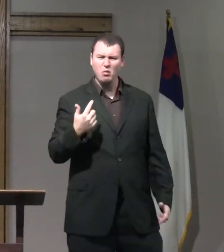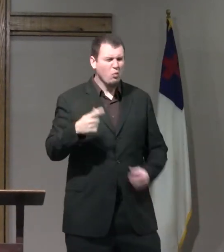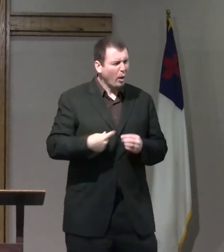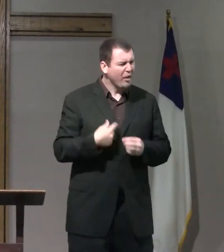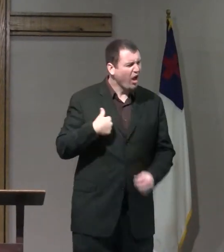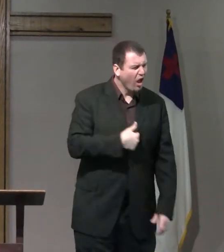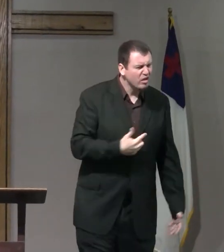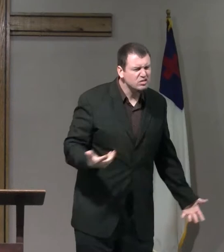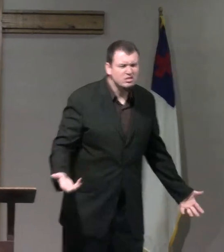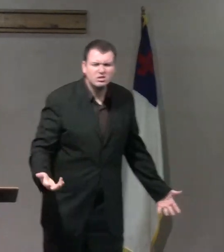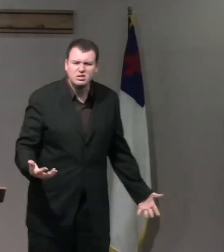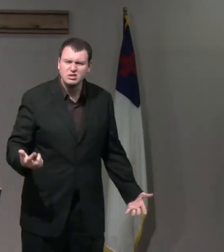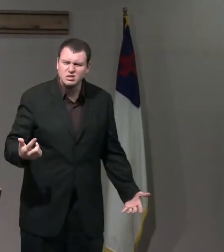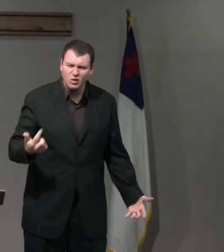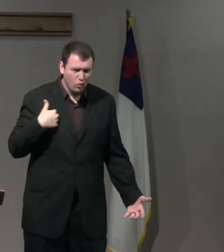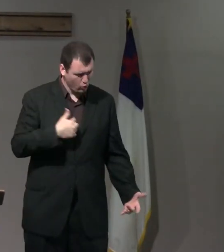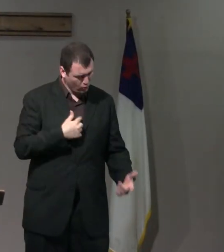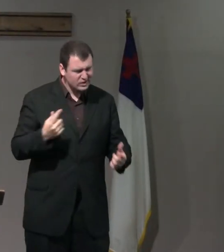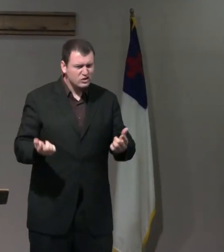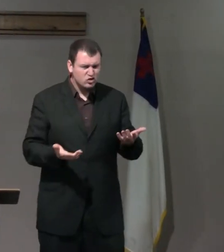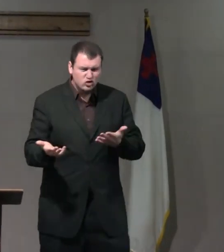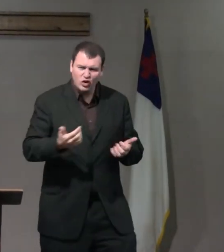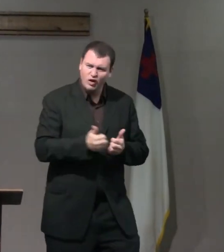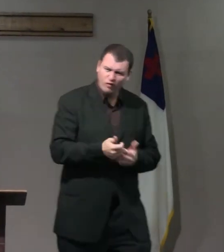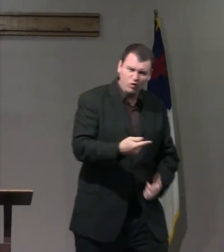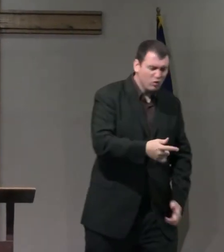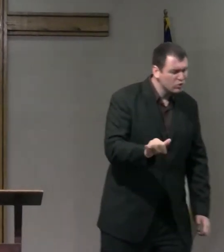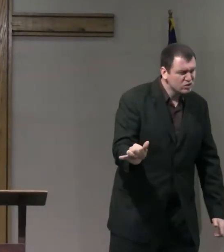that these two had enough nerve to ask Jesus